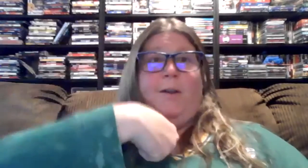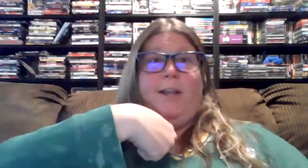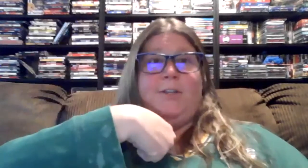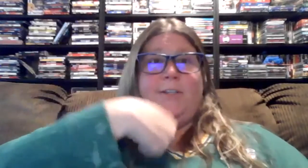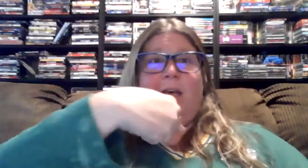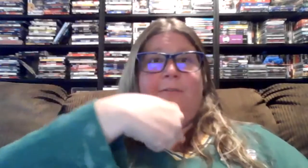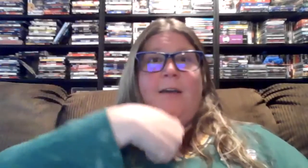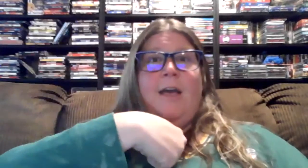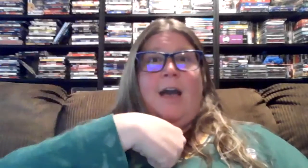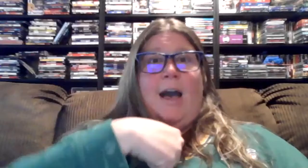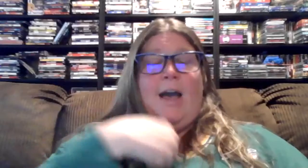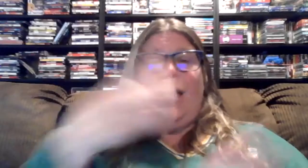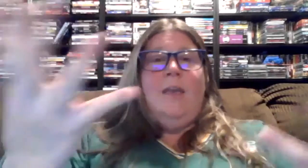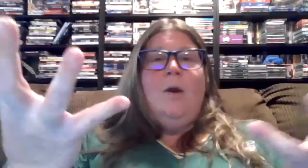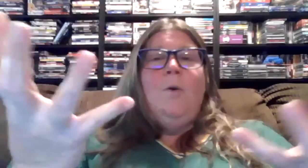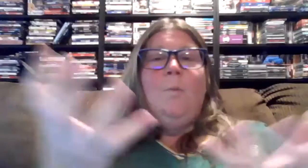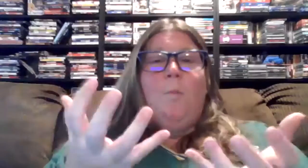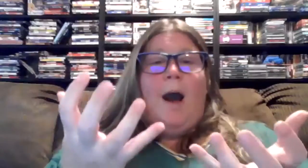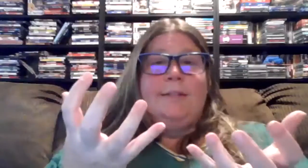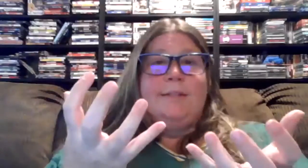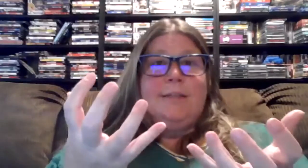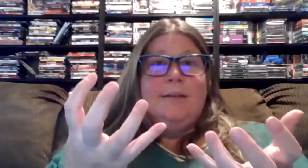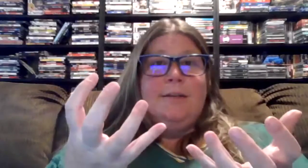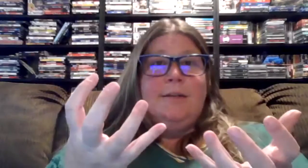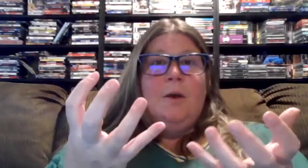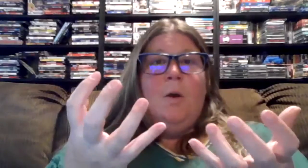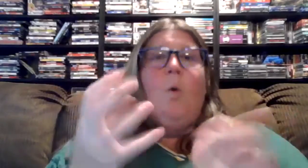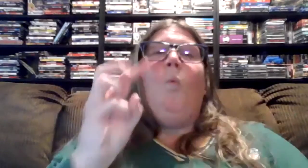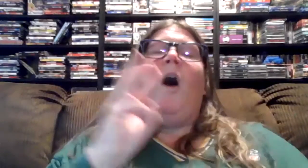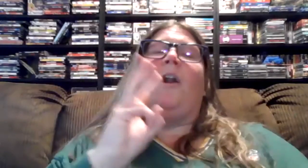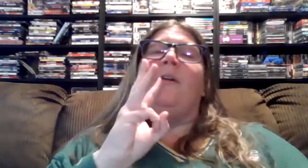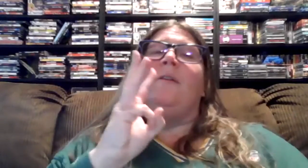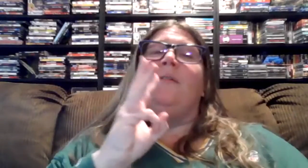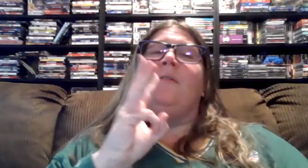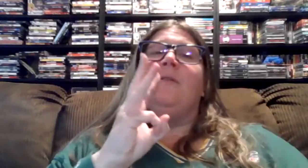pointing at yourself. I want water.